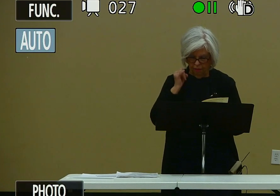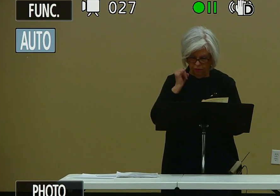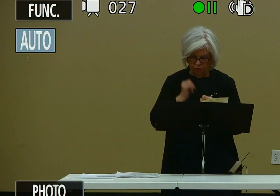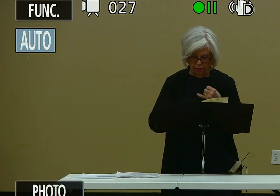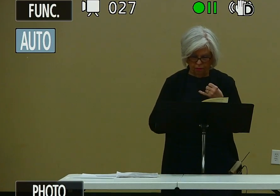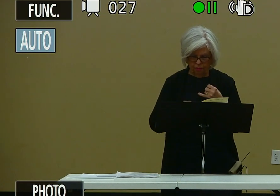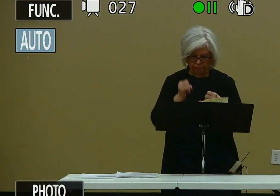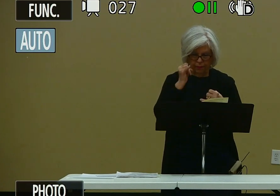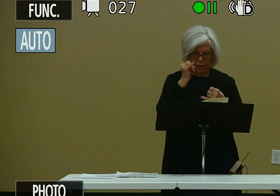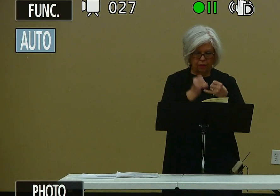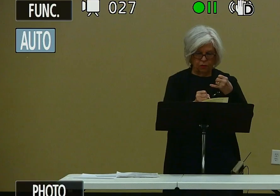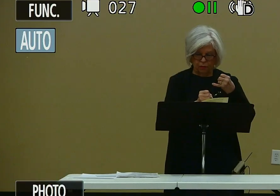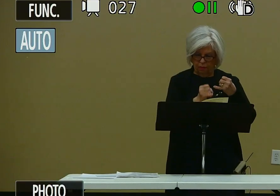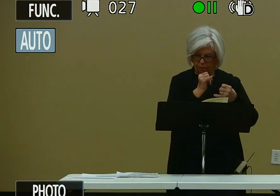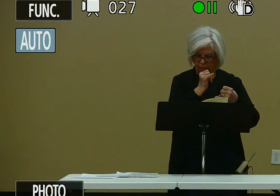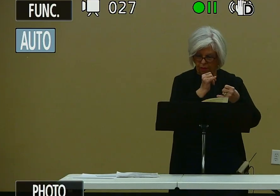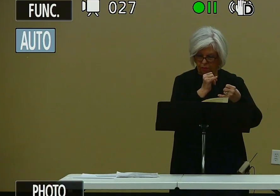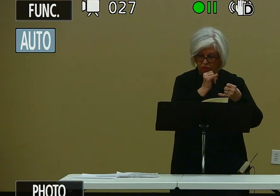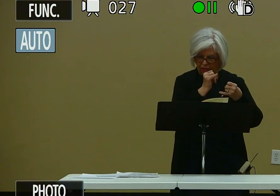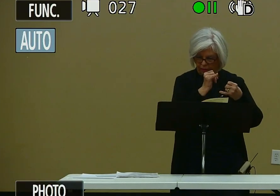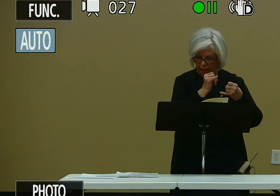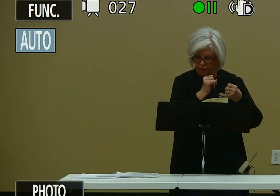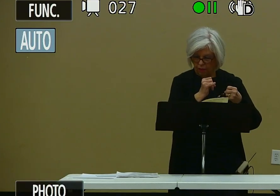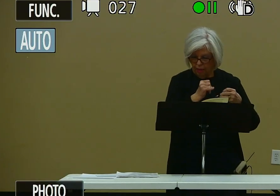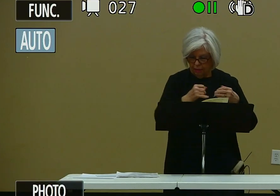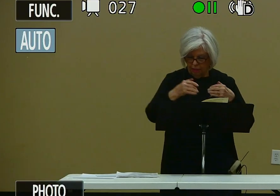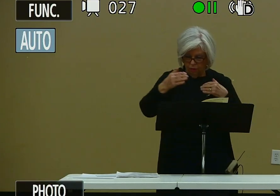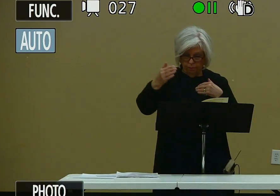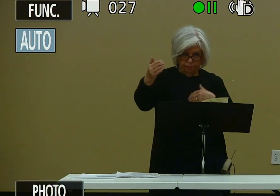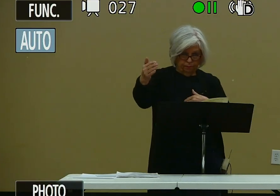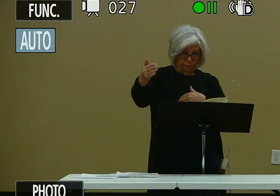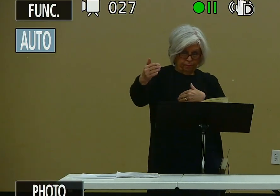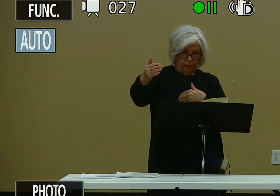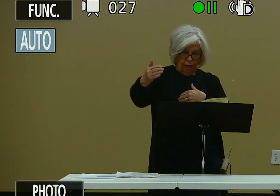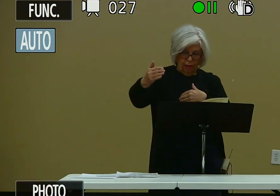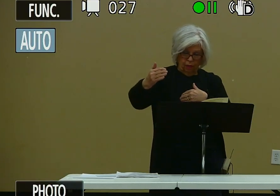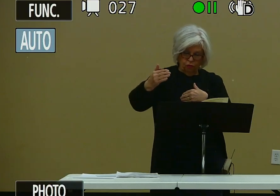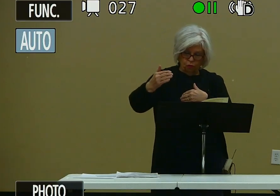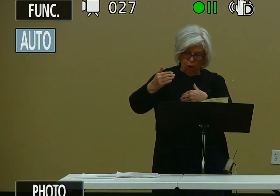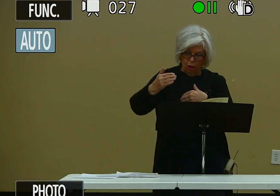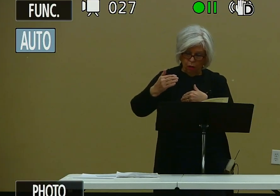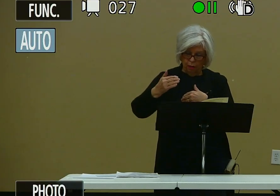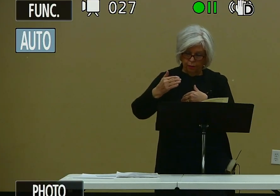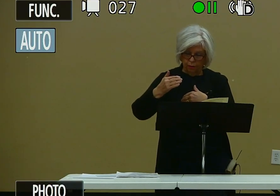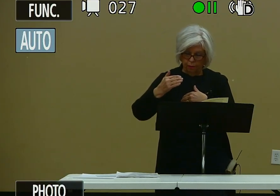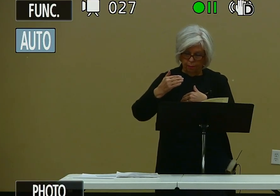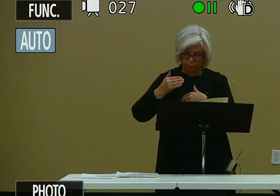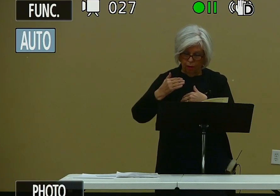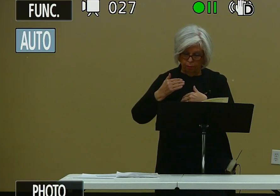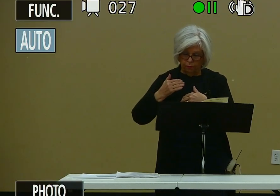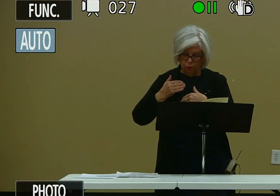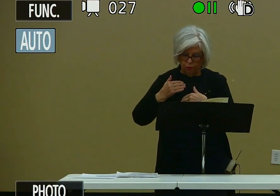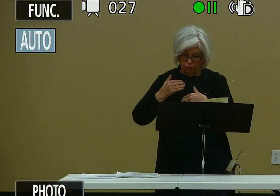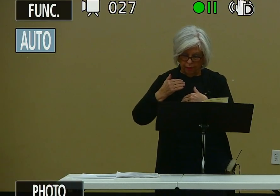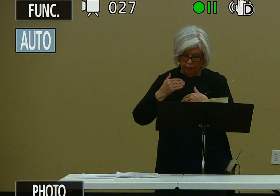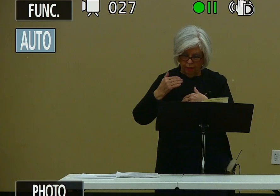just this. Just this. Just like last. Near, draw your palm towards your body.